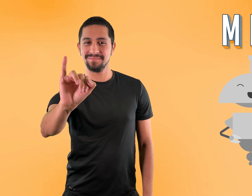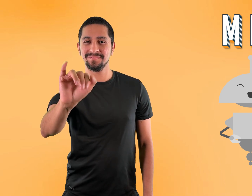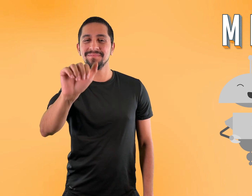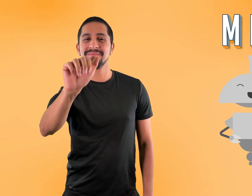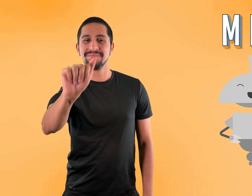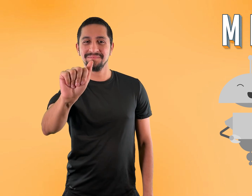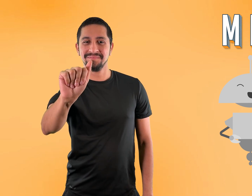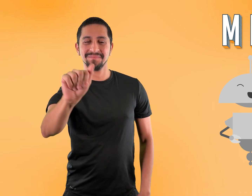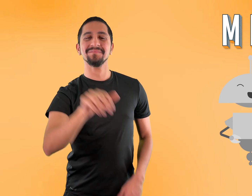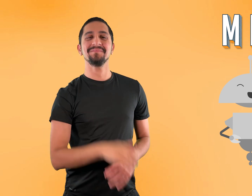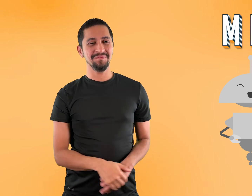M-I-A.